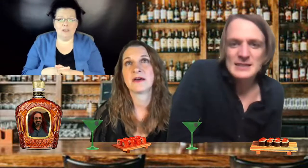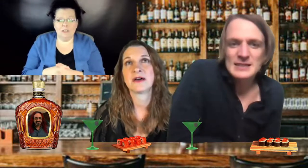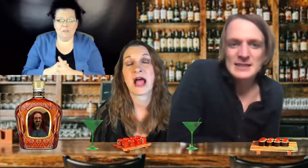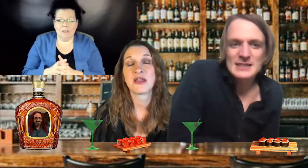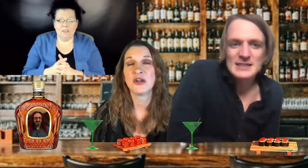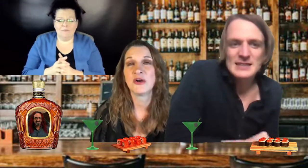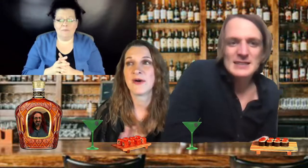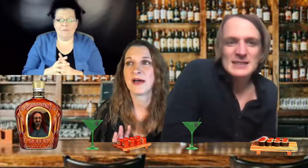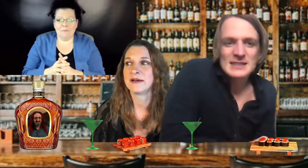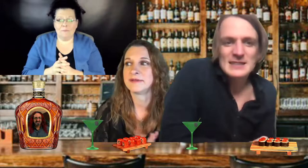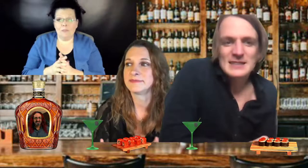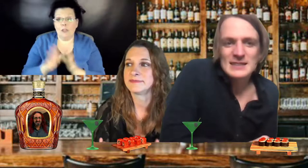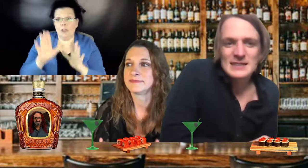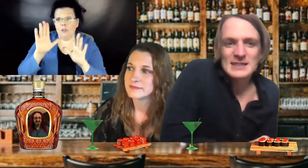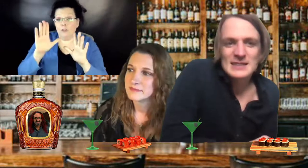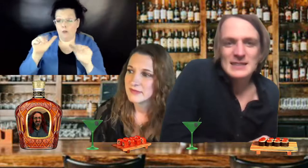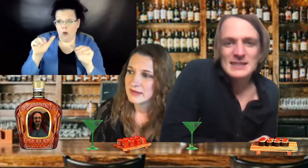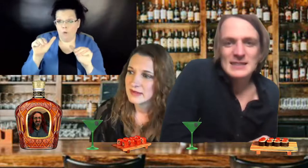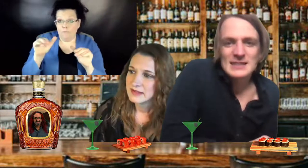sushi?